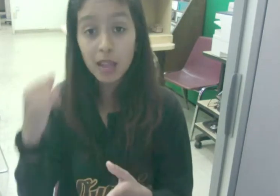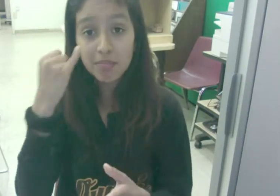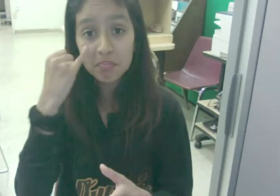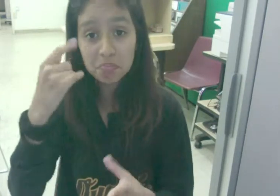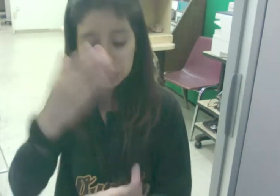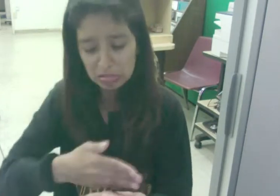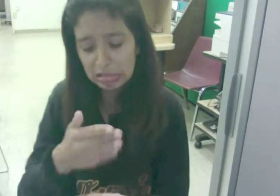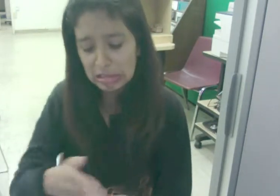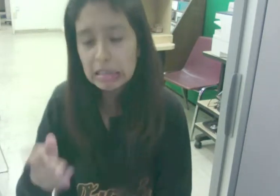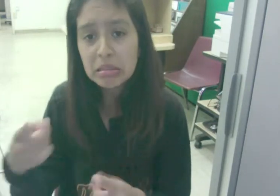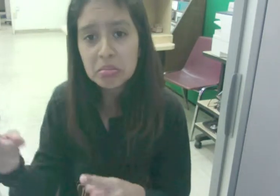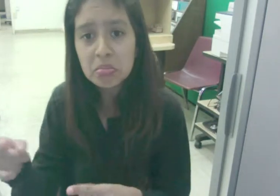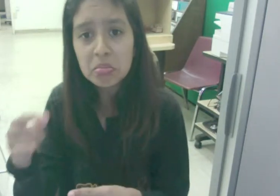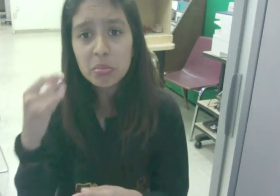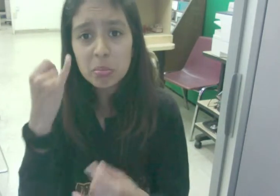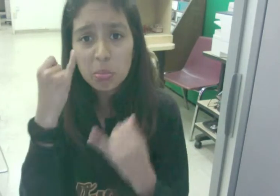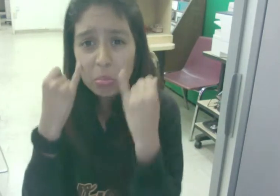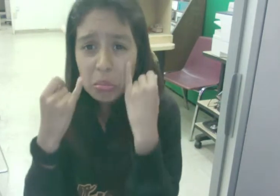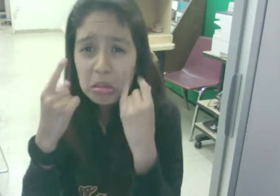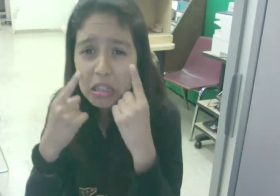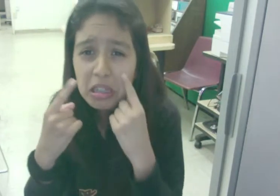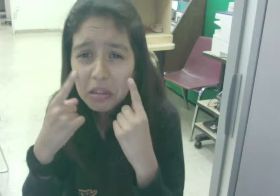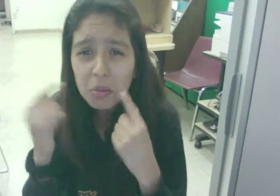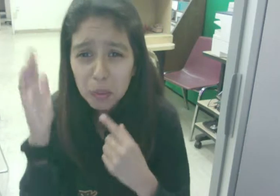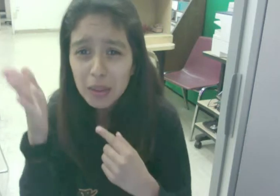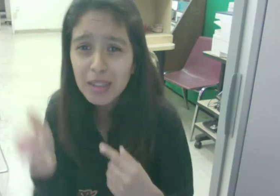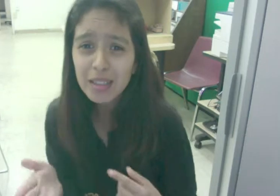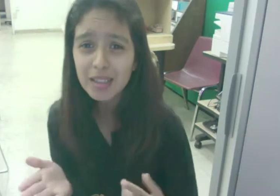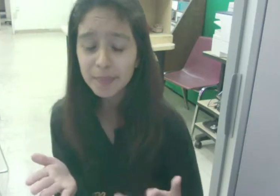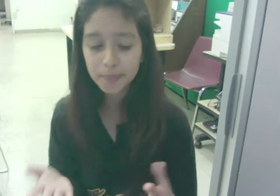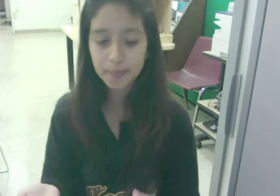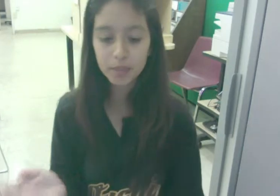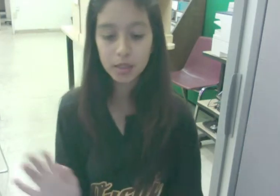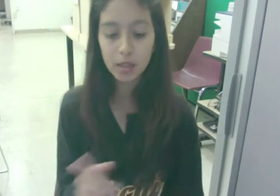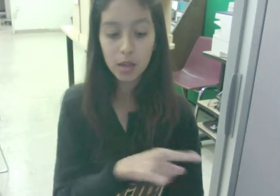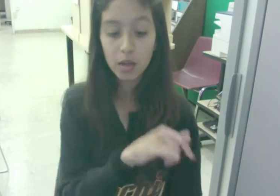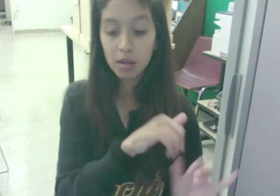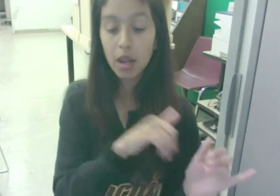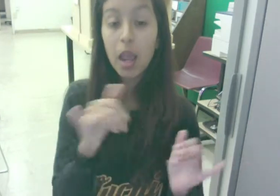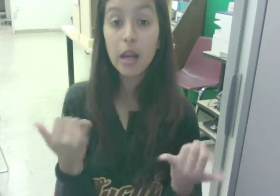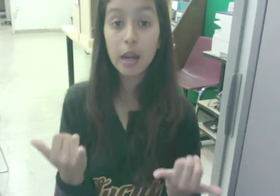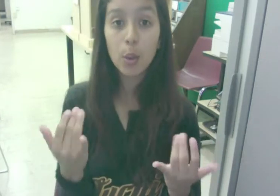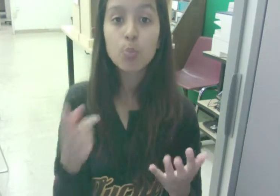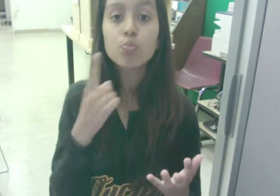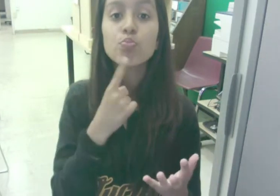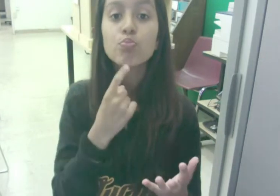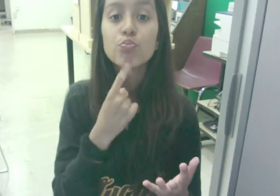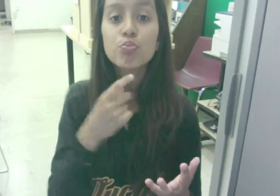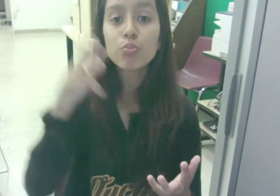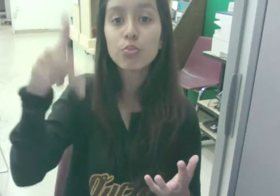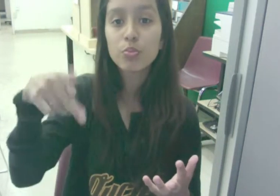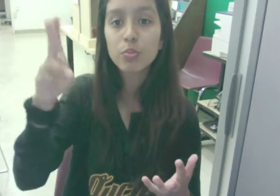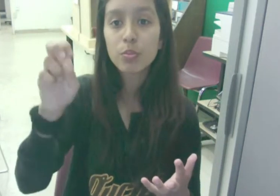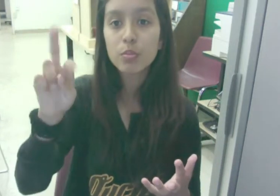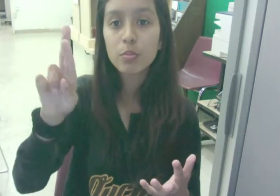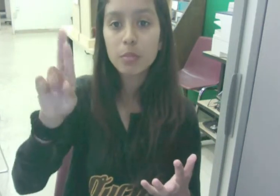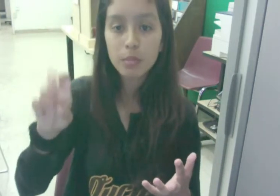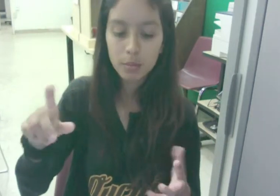Then you cut the red pepper, and it's just like the green pepper. You cut the core out, and then you slice it into